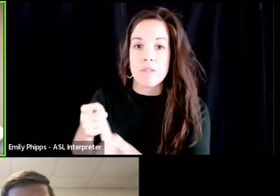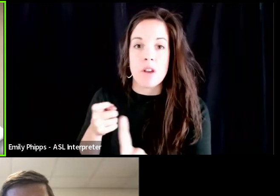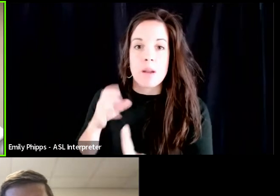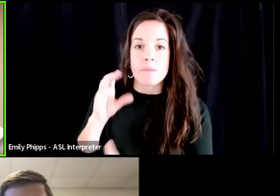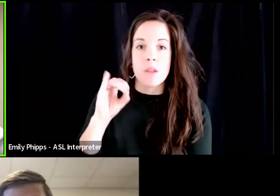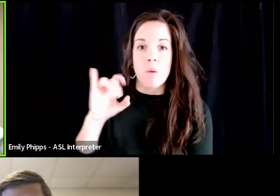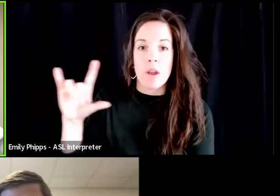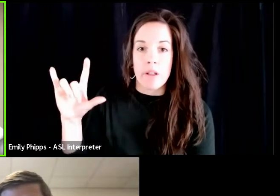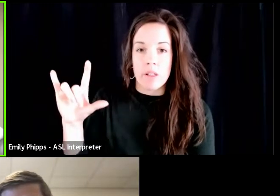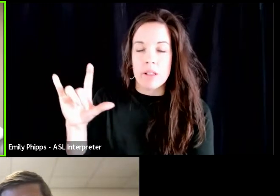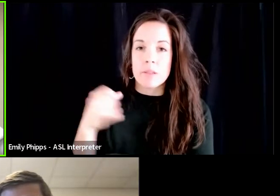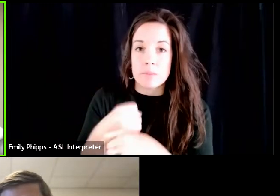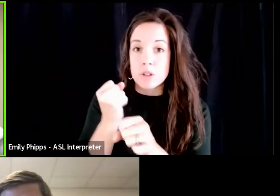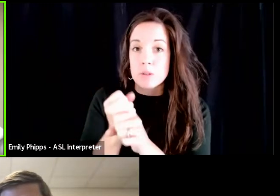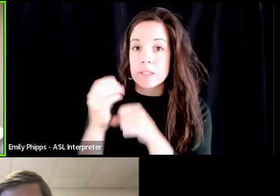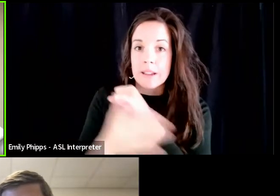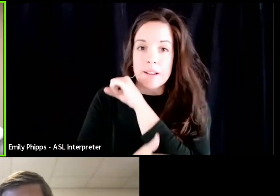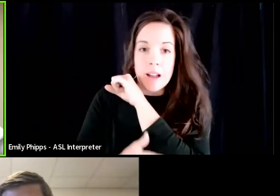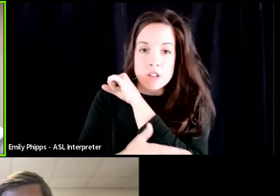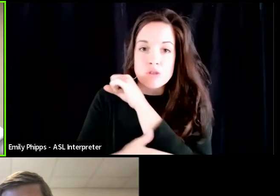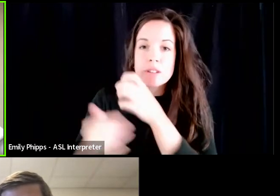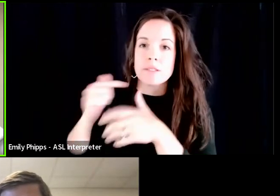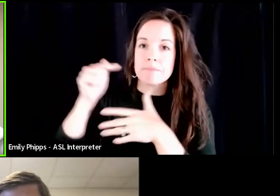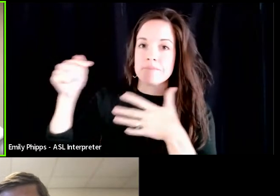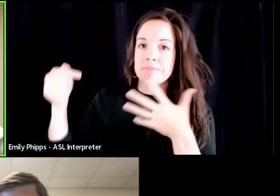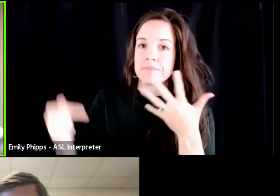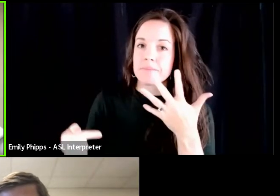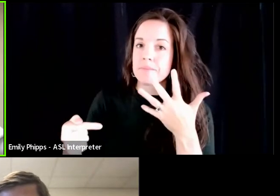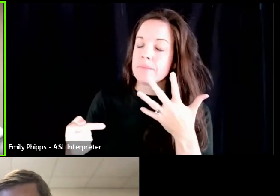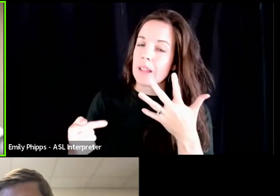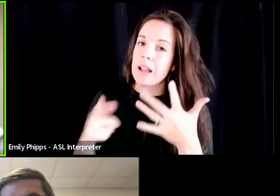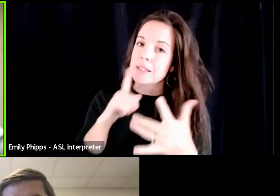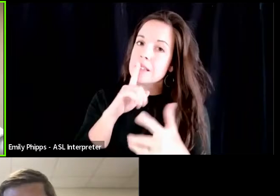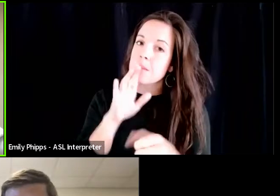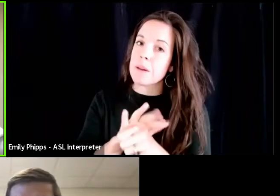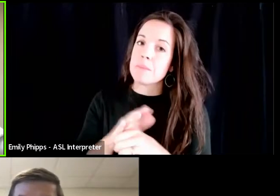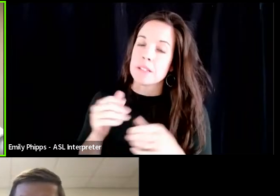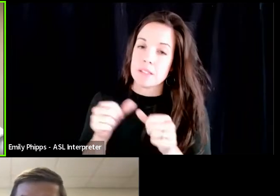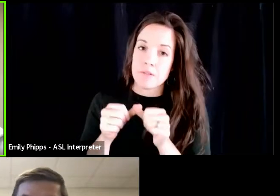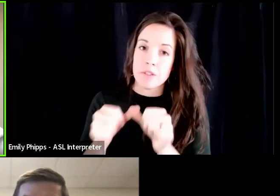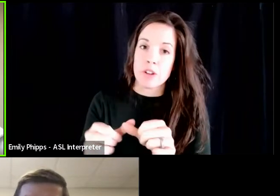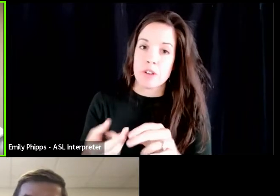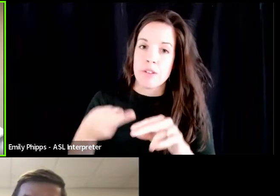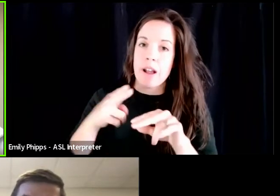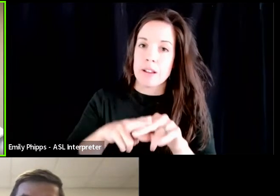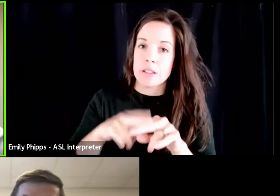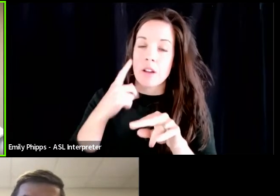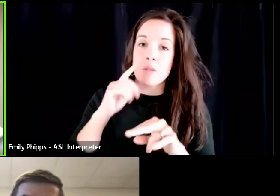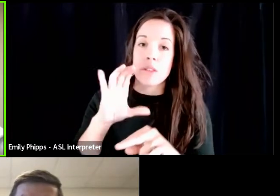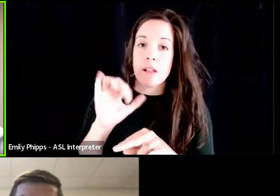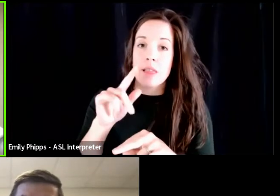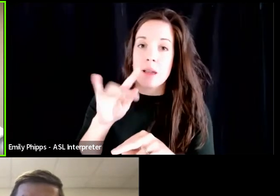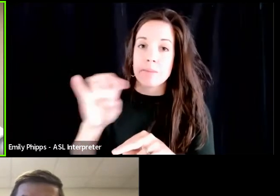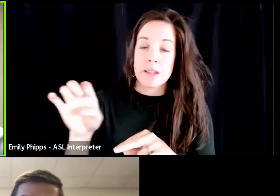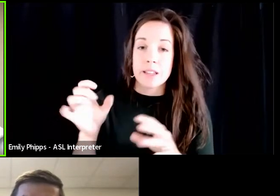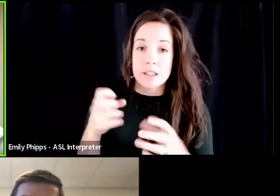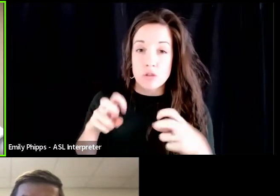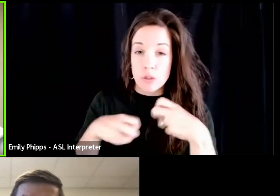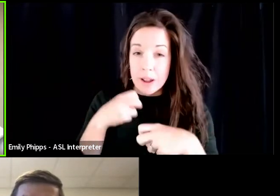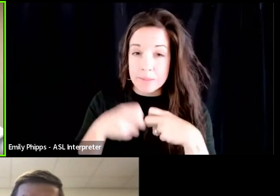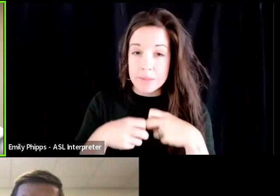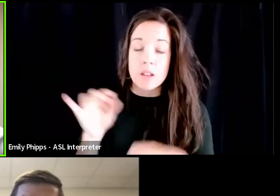countries as commitments further rise. And for the climate crisis. Similarly, on